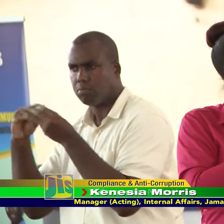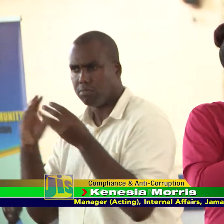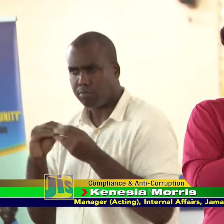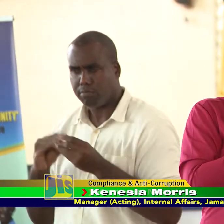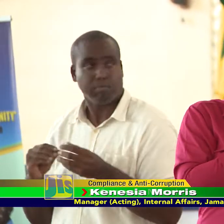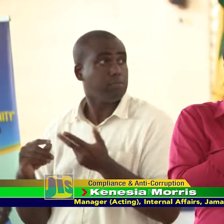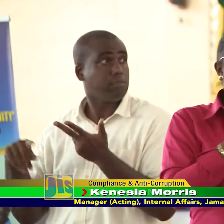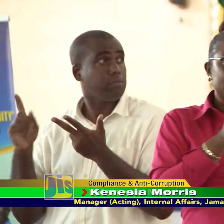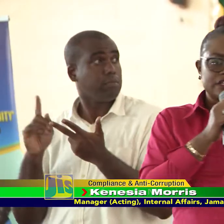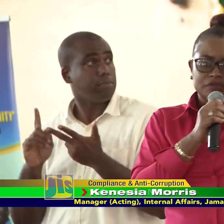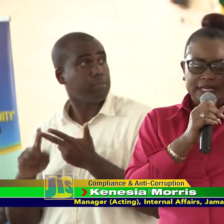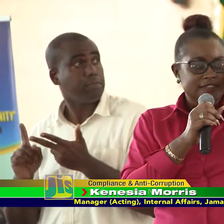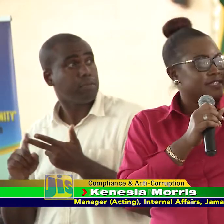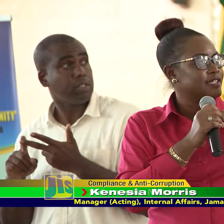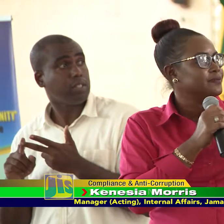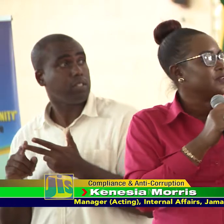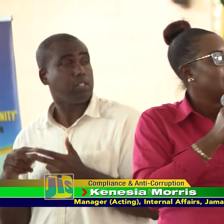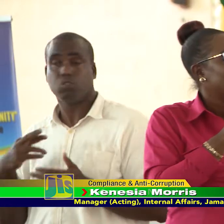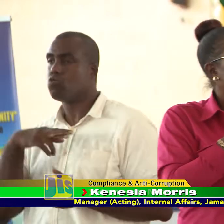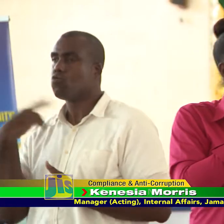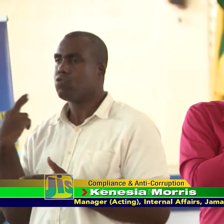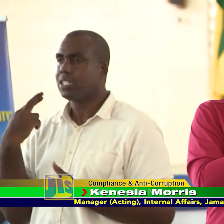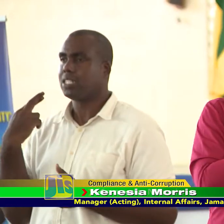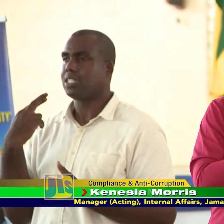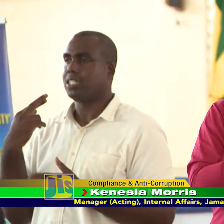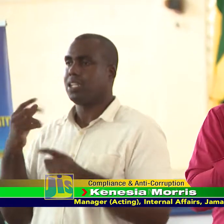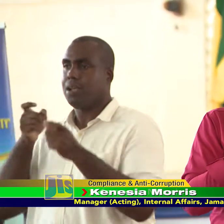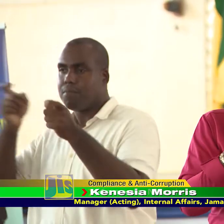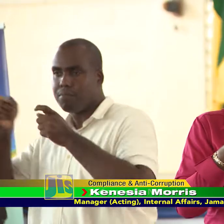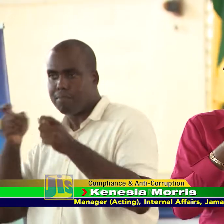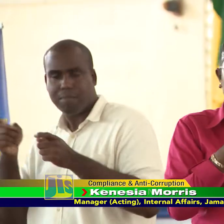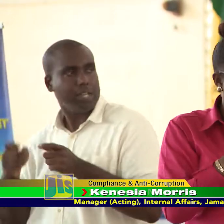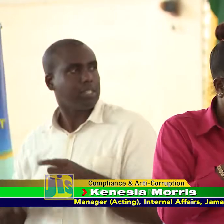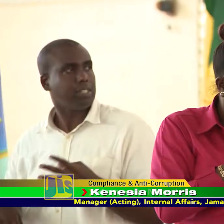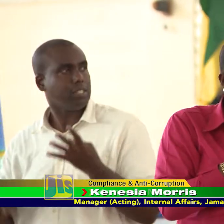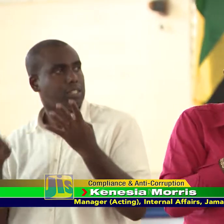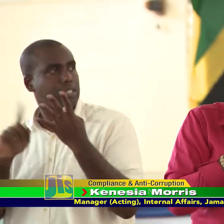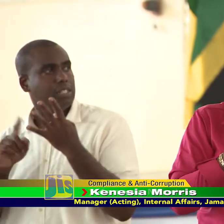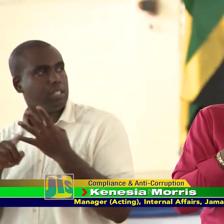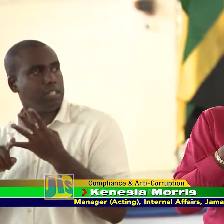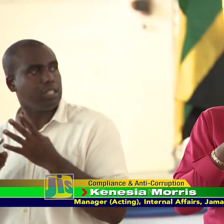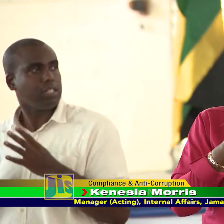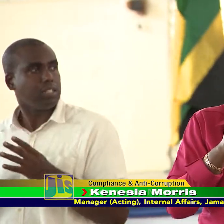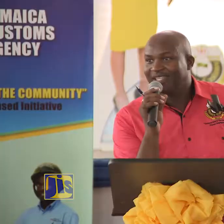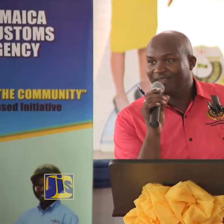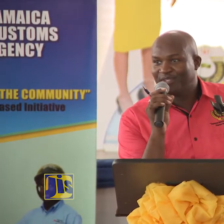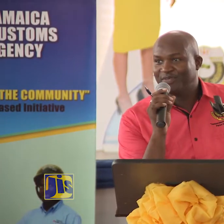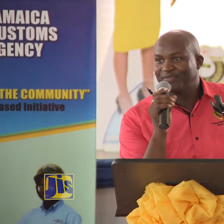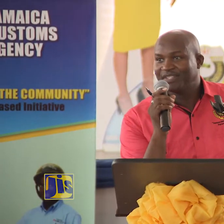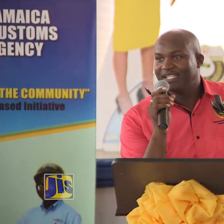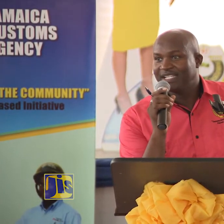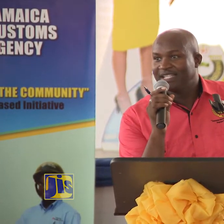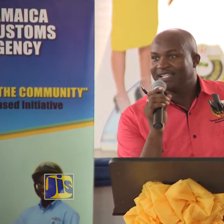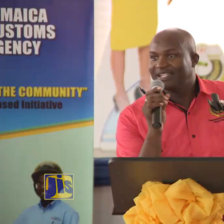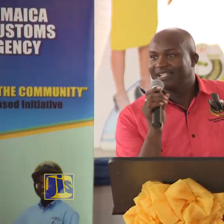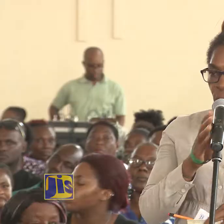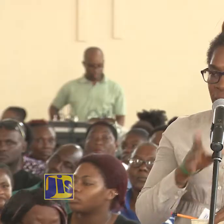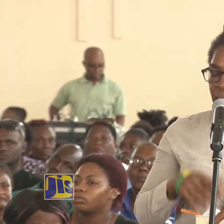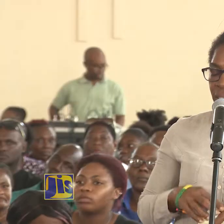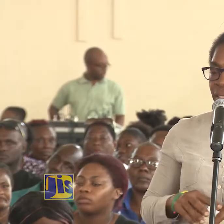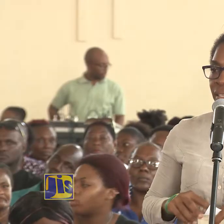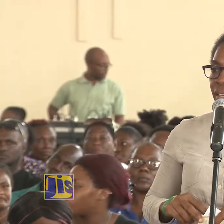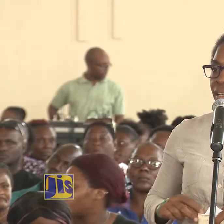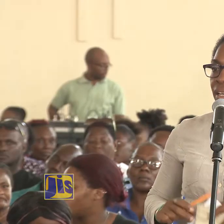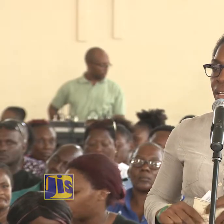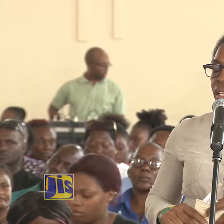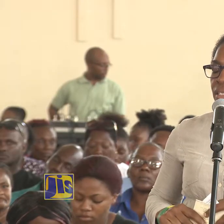now, risk management, anti-corruption strategies, and our penalty system. The audience also got an